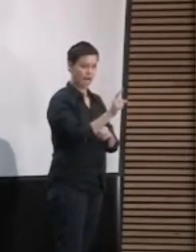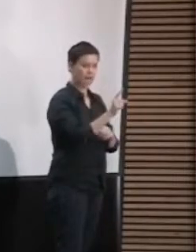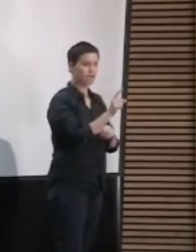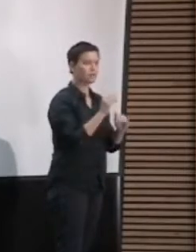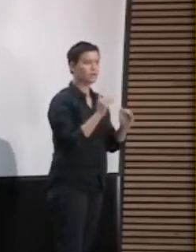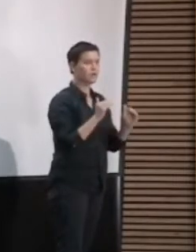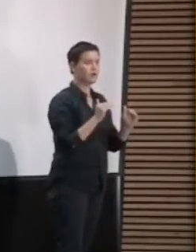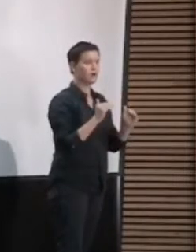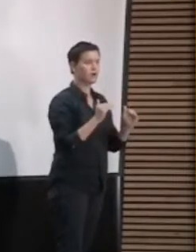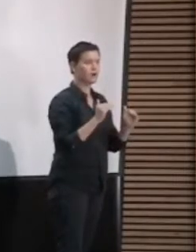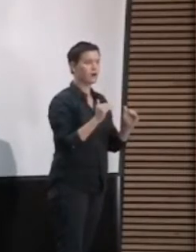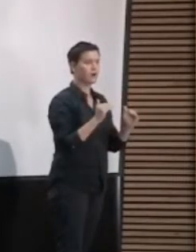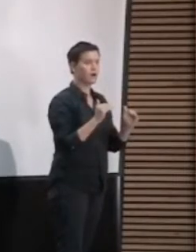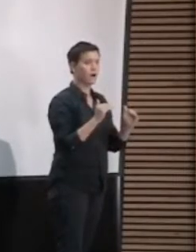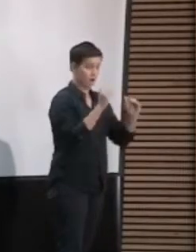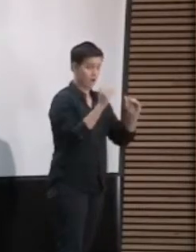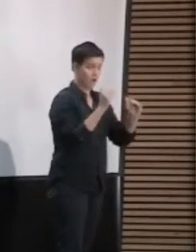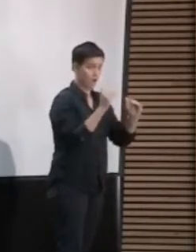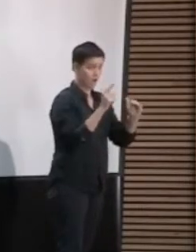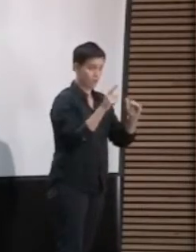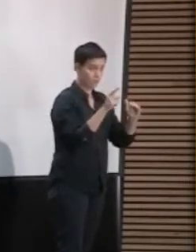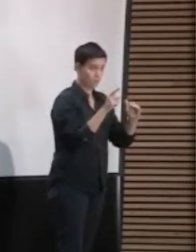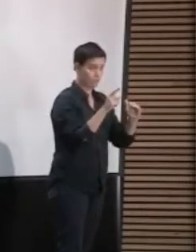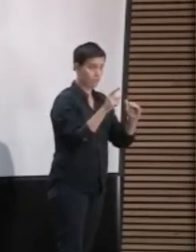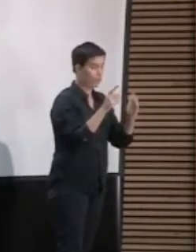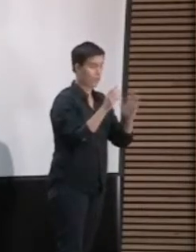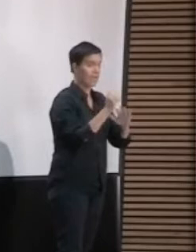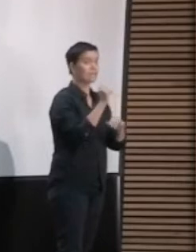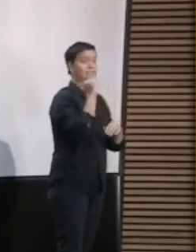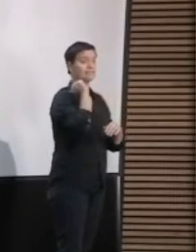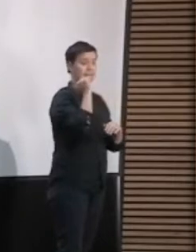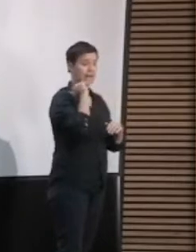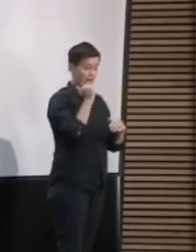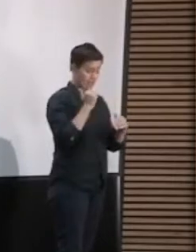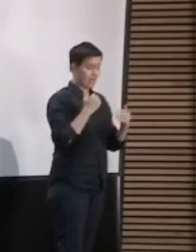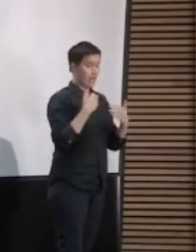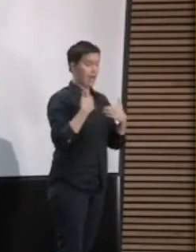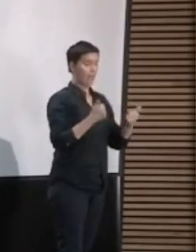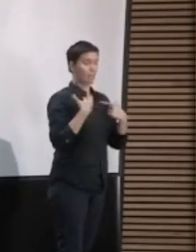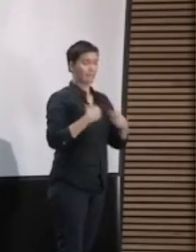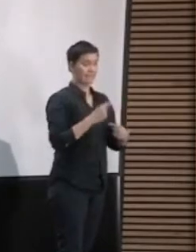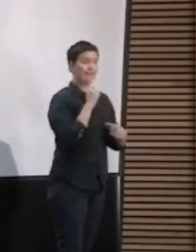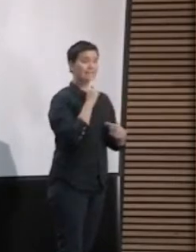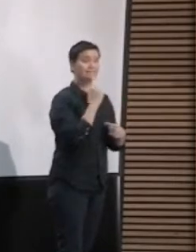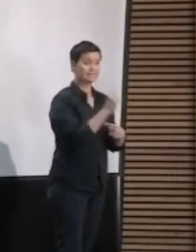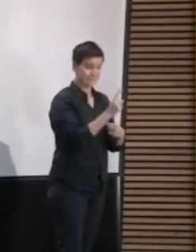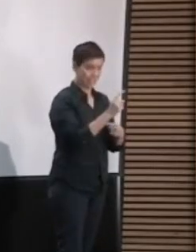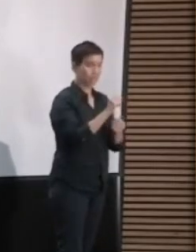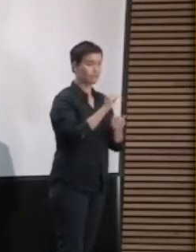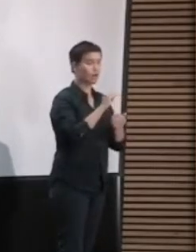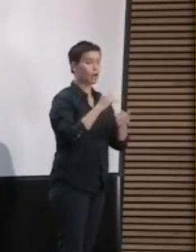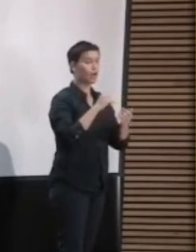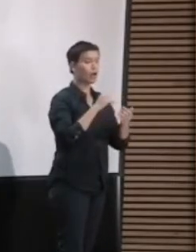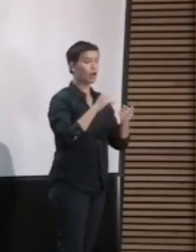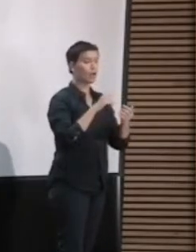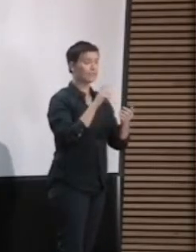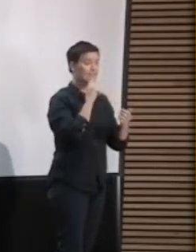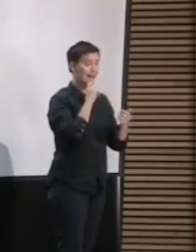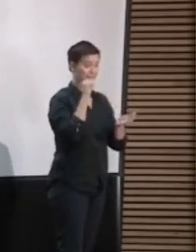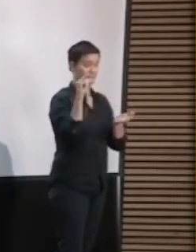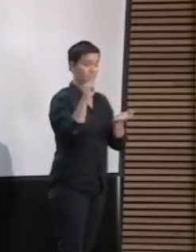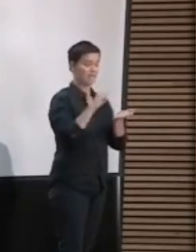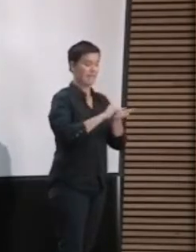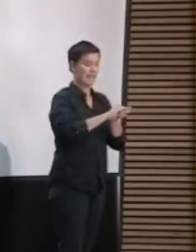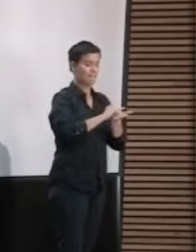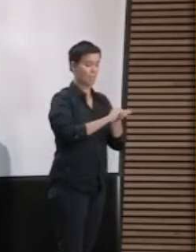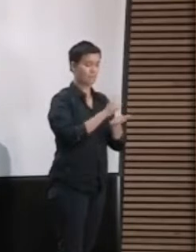arrival. Yeah, high-risk returning aircrew. Okay, he said that all of them. Yes, he acknowledged to me the high-risk returning aircrew.